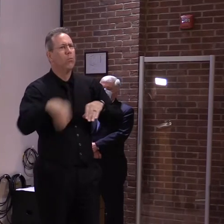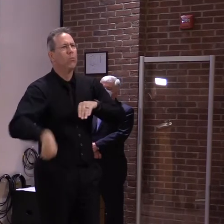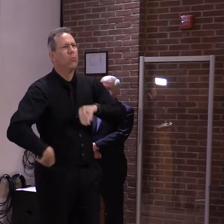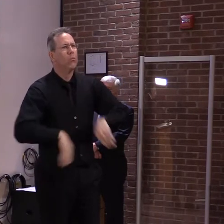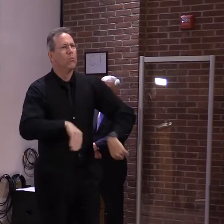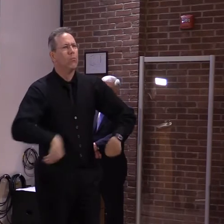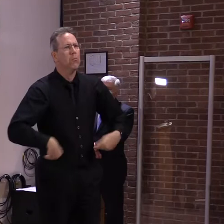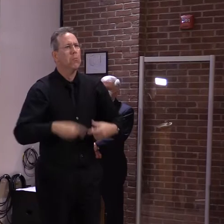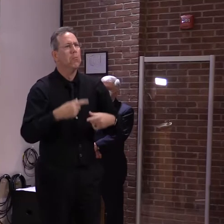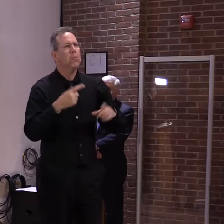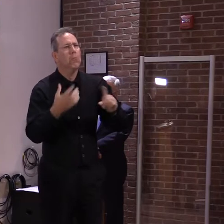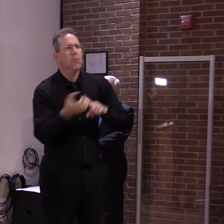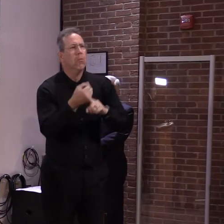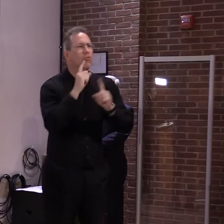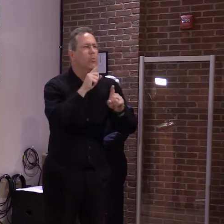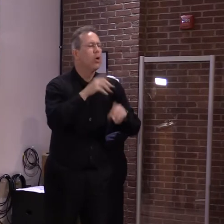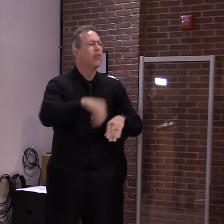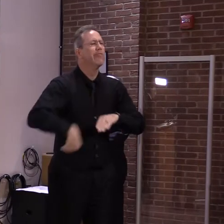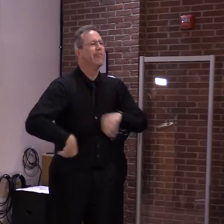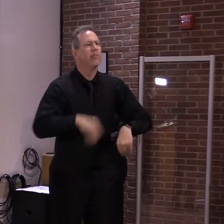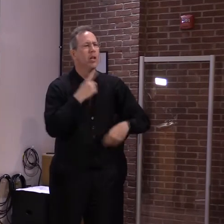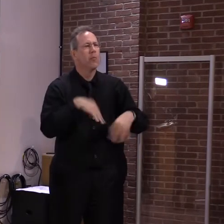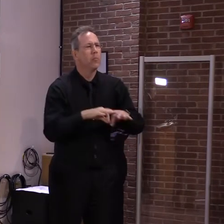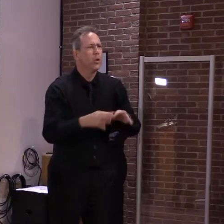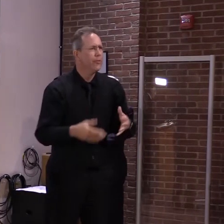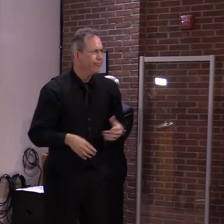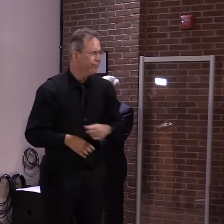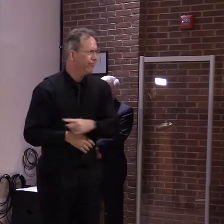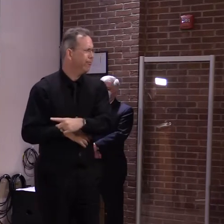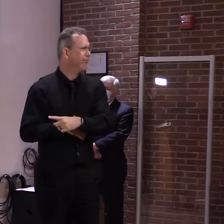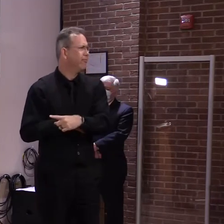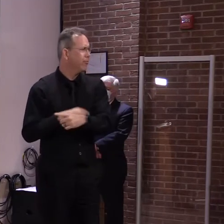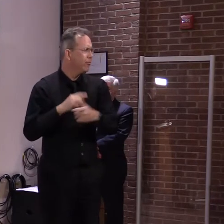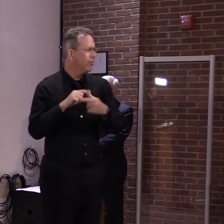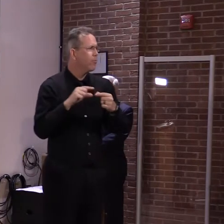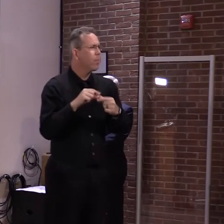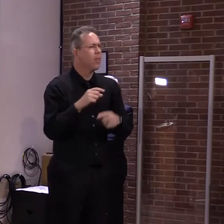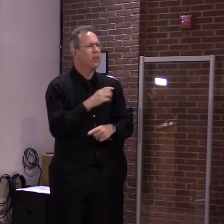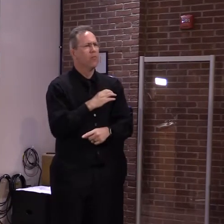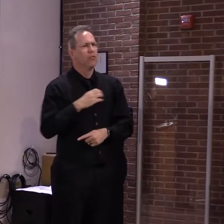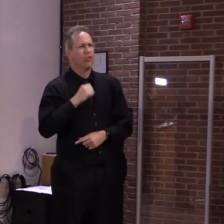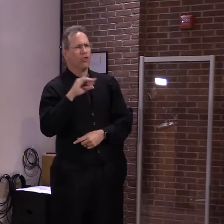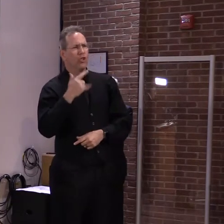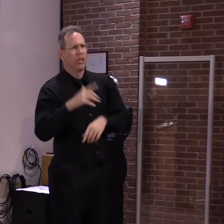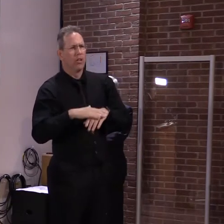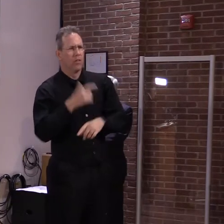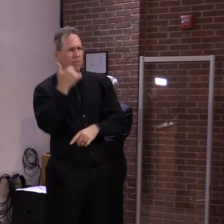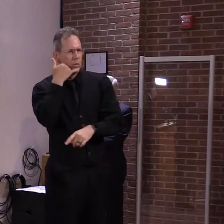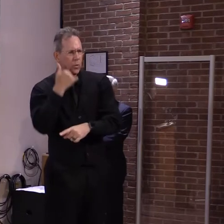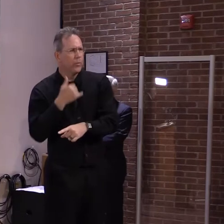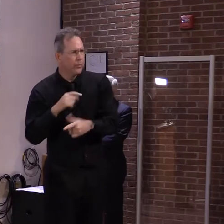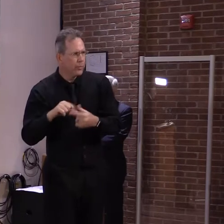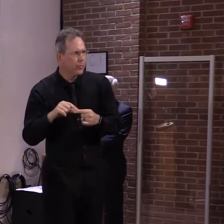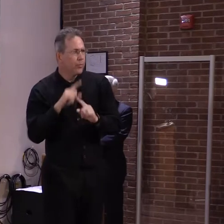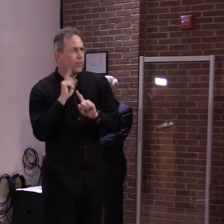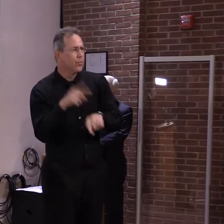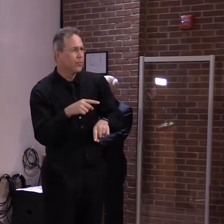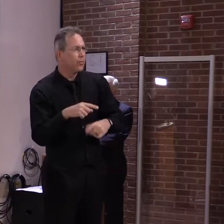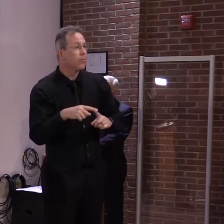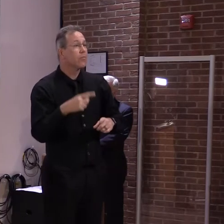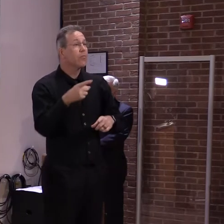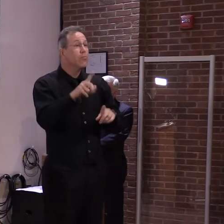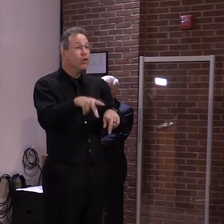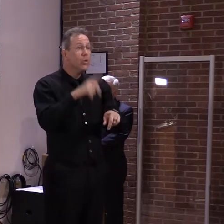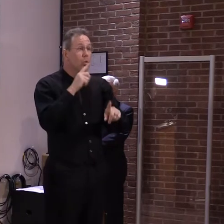to publicize every arrest via a press release. The only thing that's withheld at this point are the names